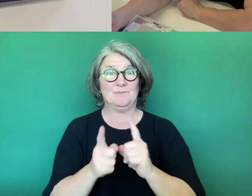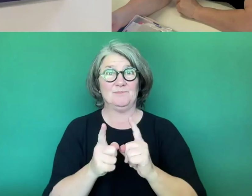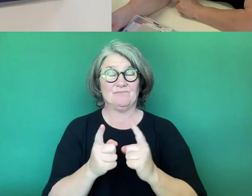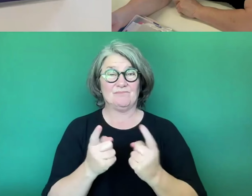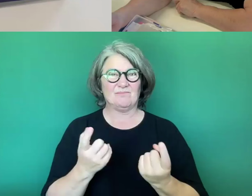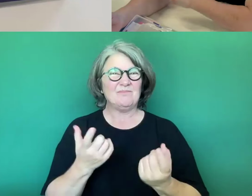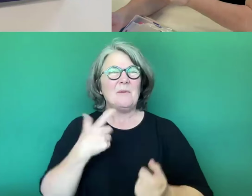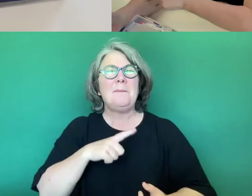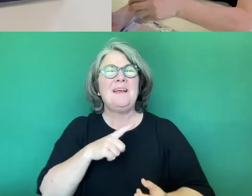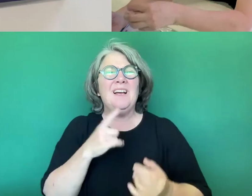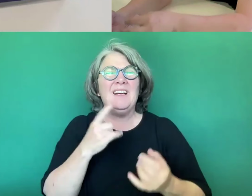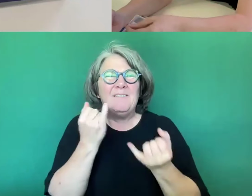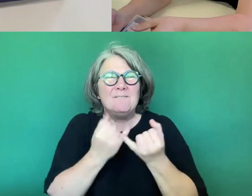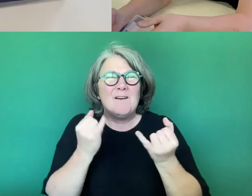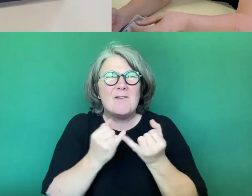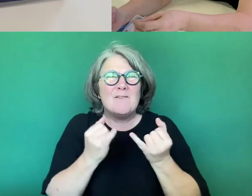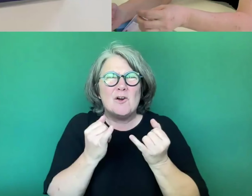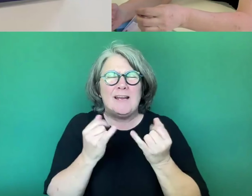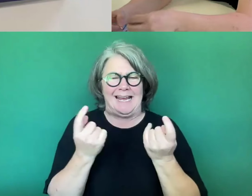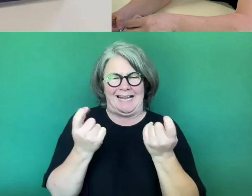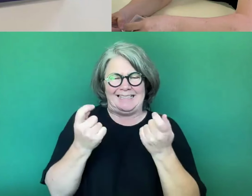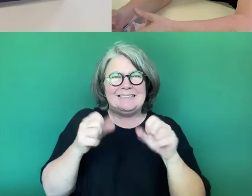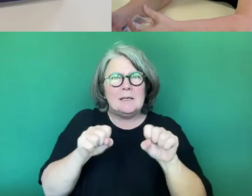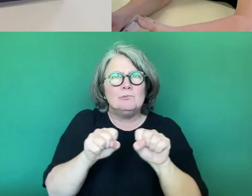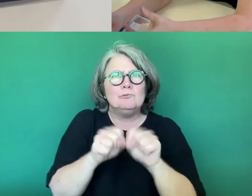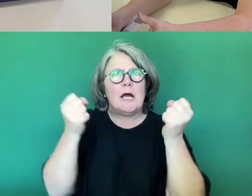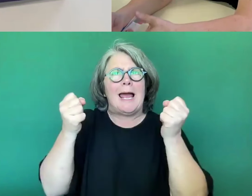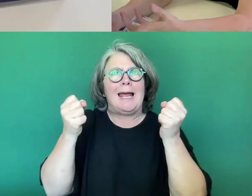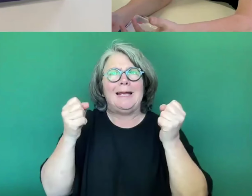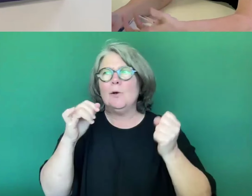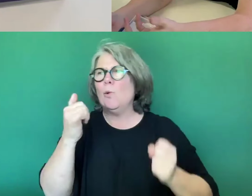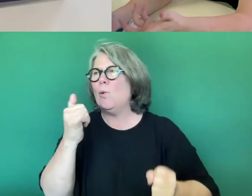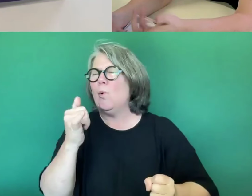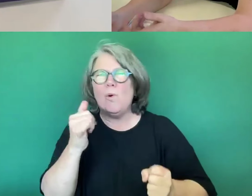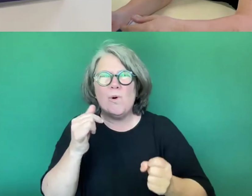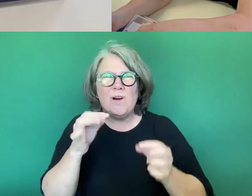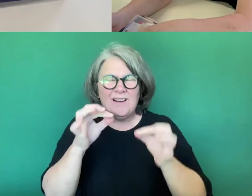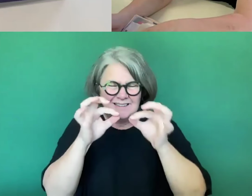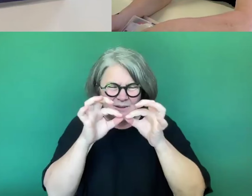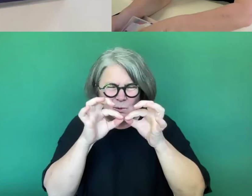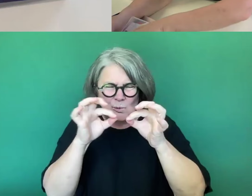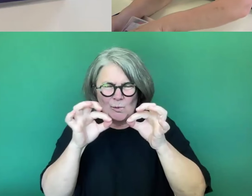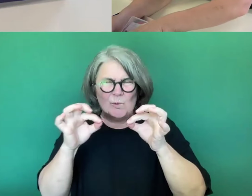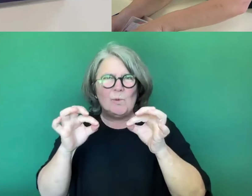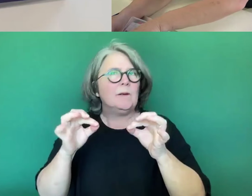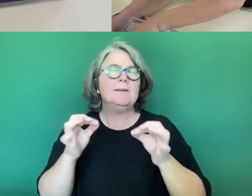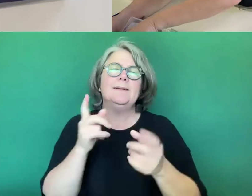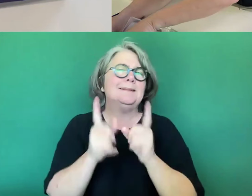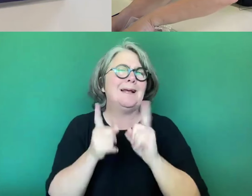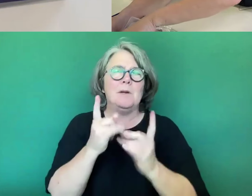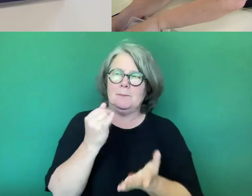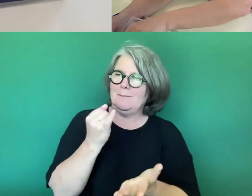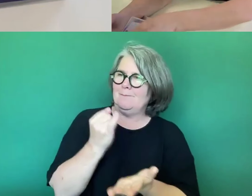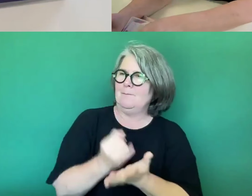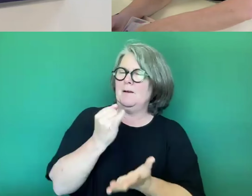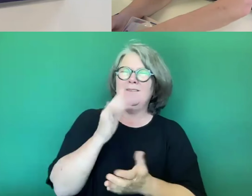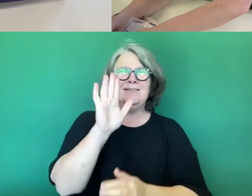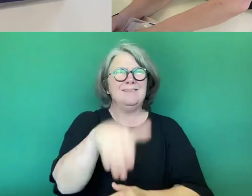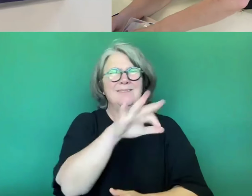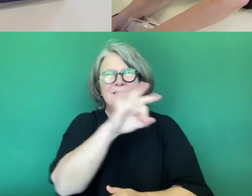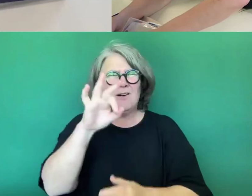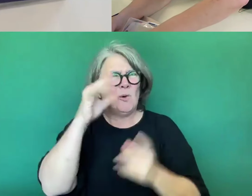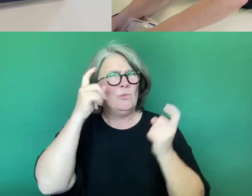fine and delicate, they've been pressed too hard or something like that, and they won't work. Don't sweat it. Just use another one